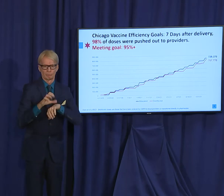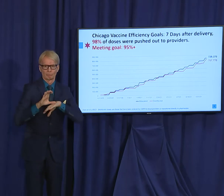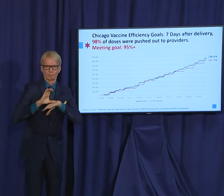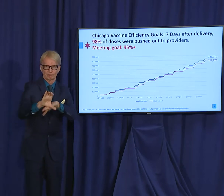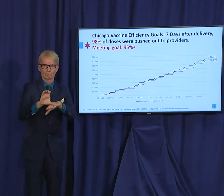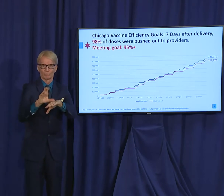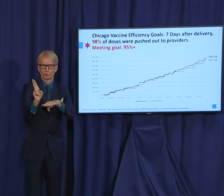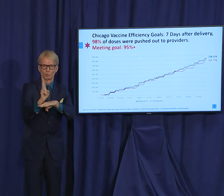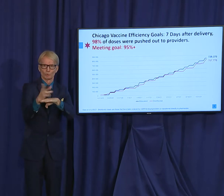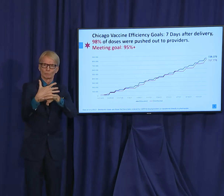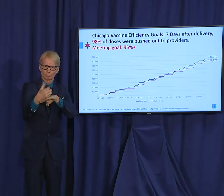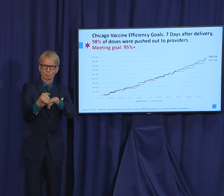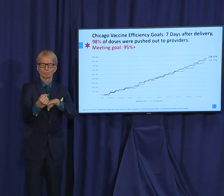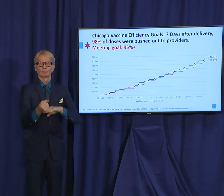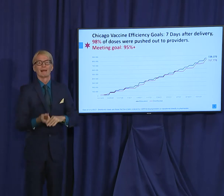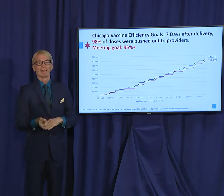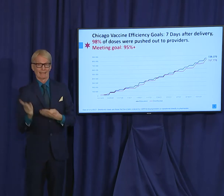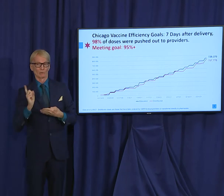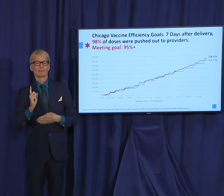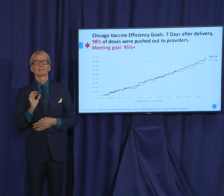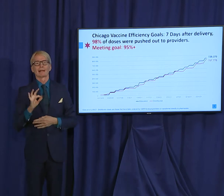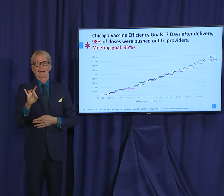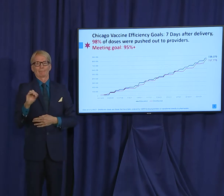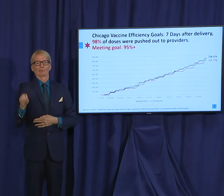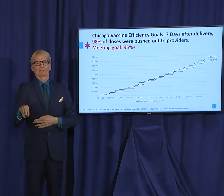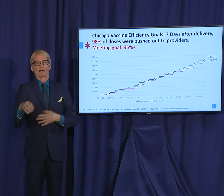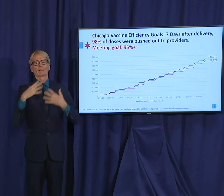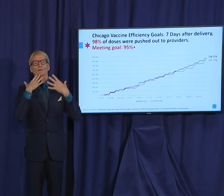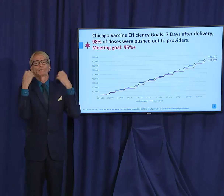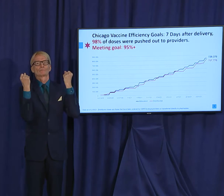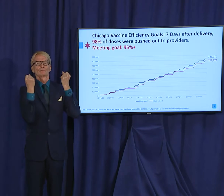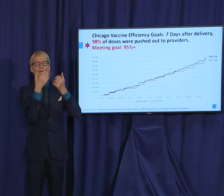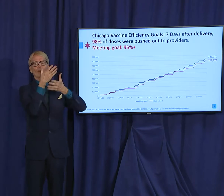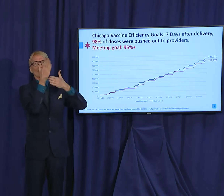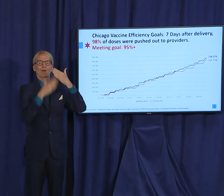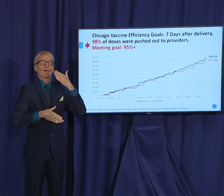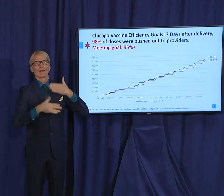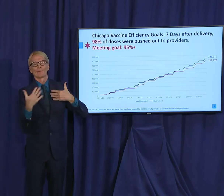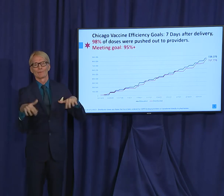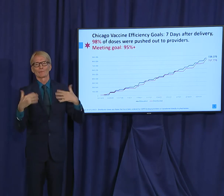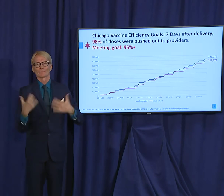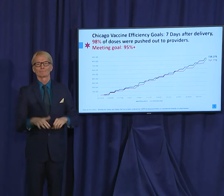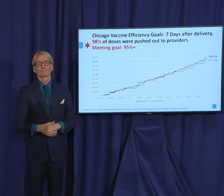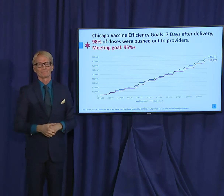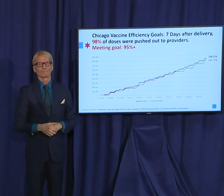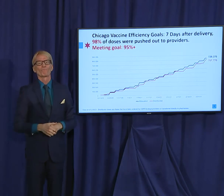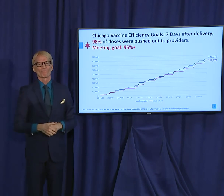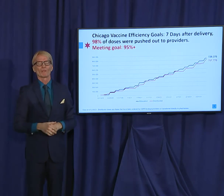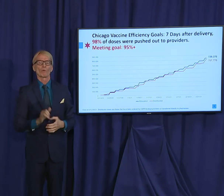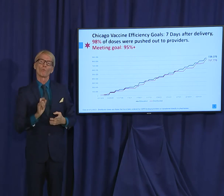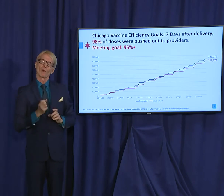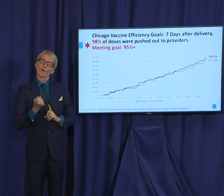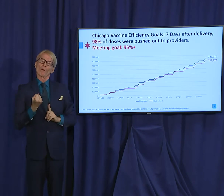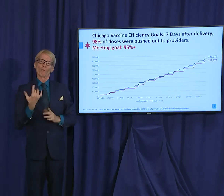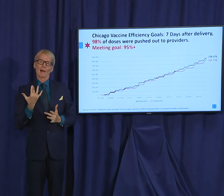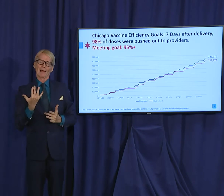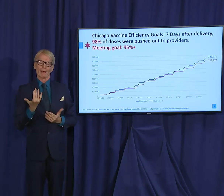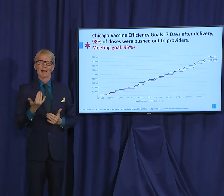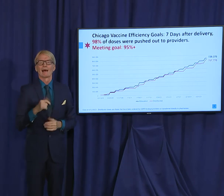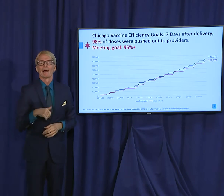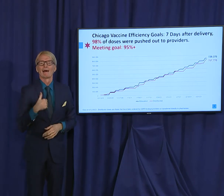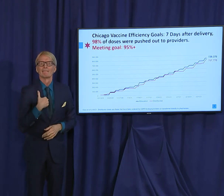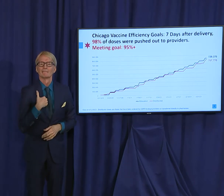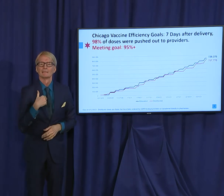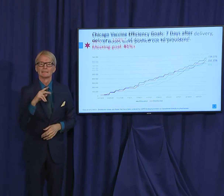week, 98% of our doses were pushed out to providers. Where we hold a little bit back, it's to make sure we can meet second doses on time for